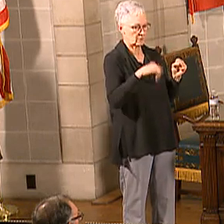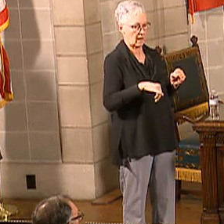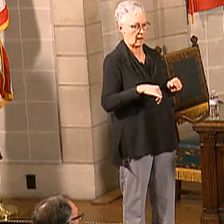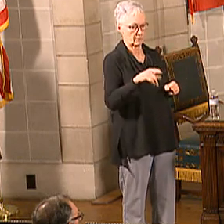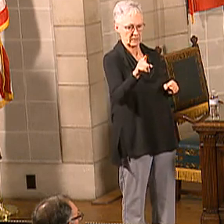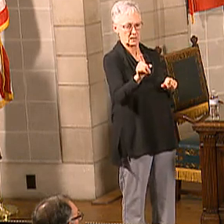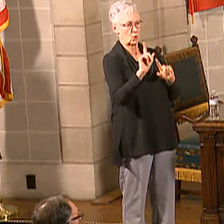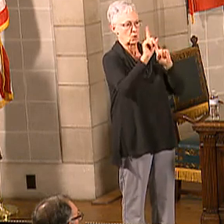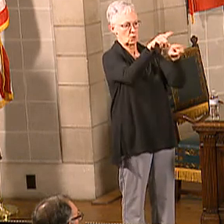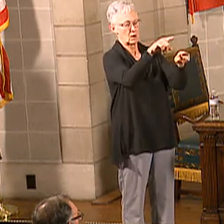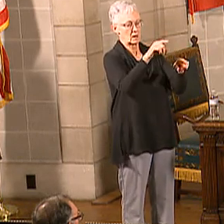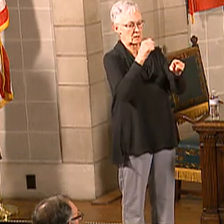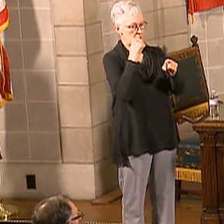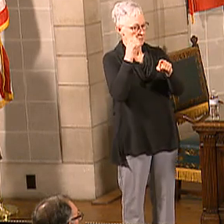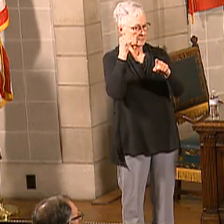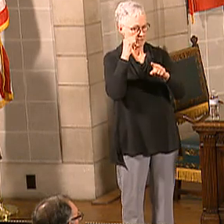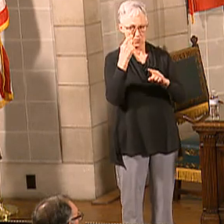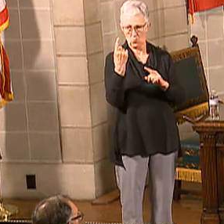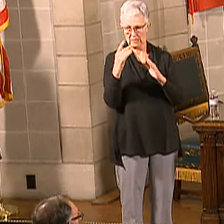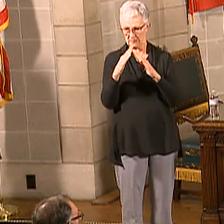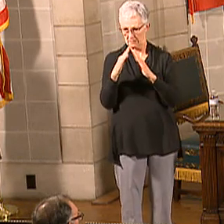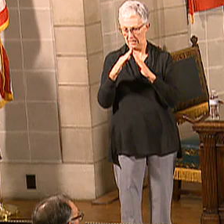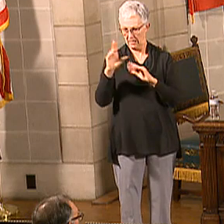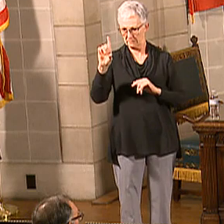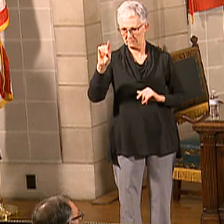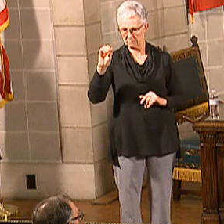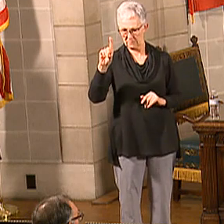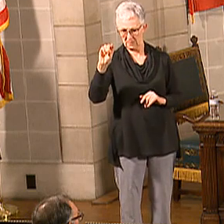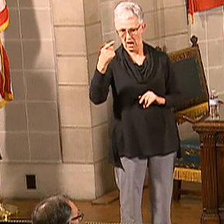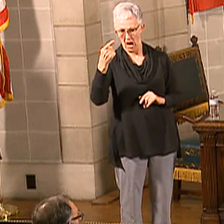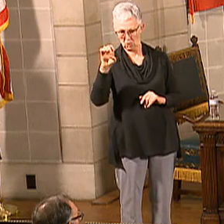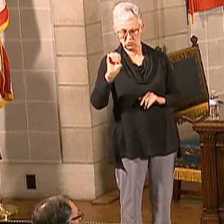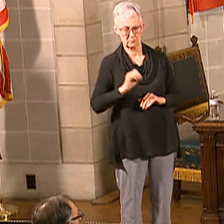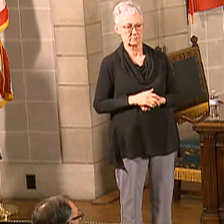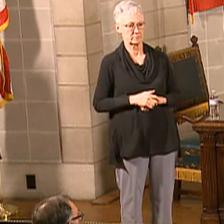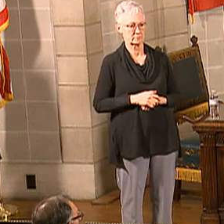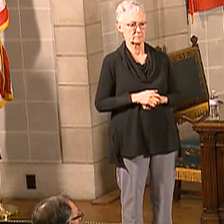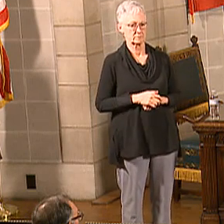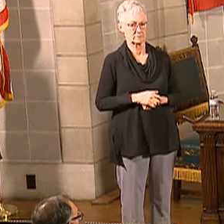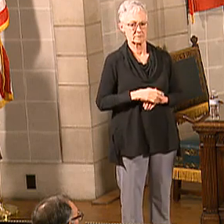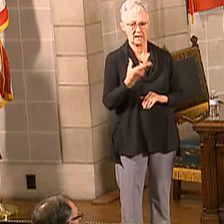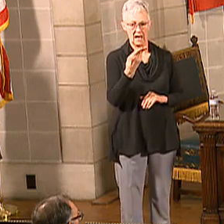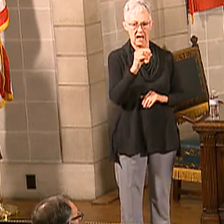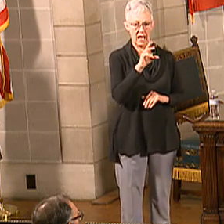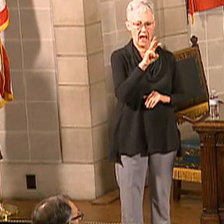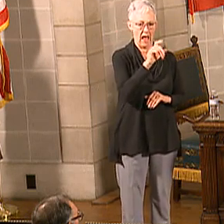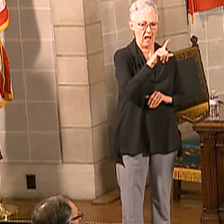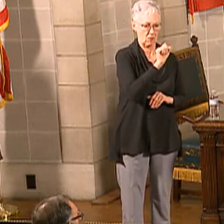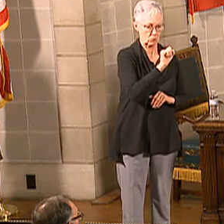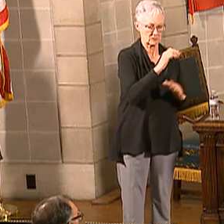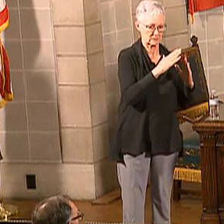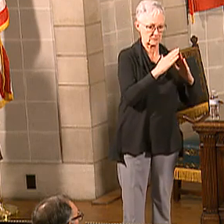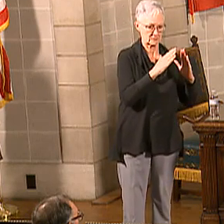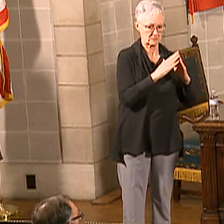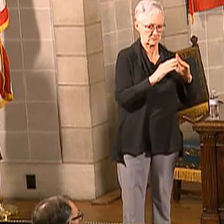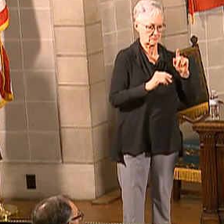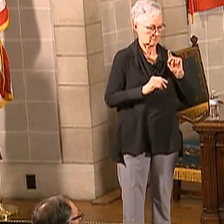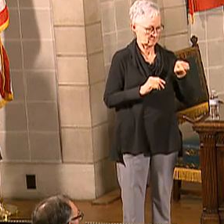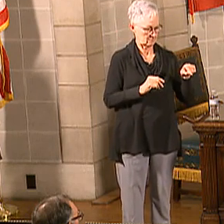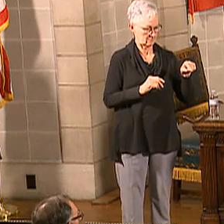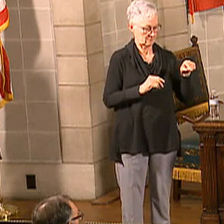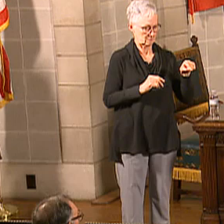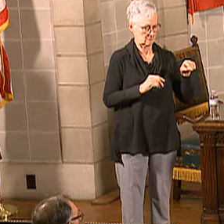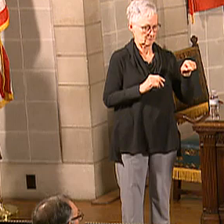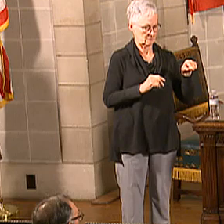Dodge, they're merged with Howells, which is 7 miles away. Little Dodge, bars are